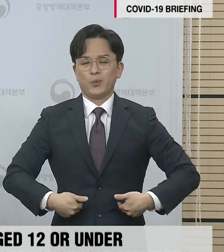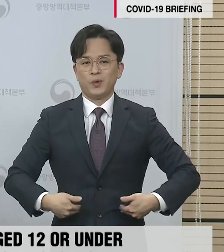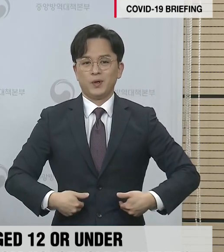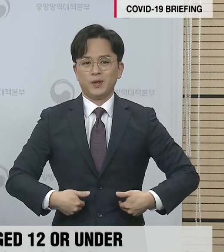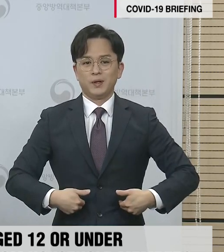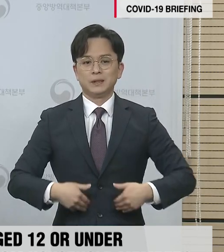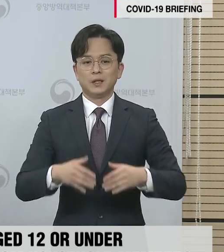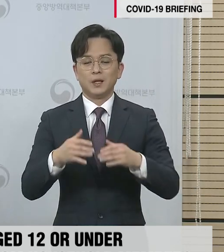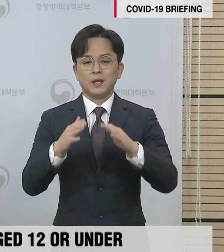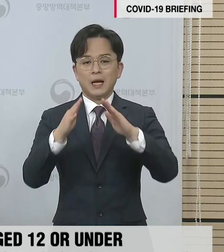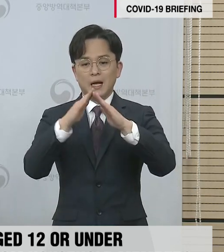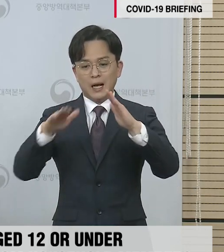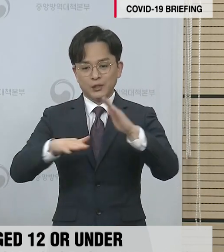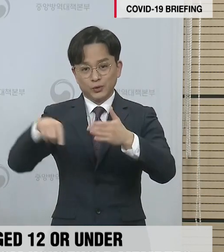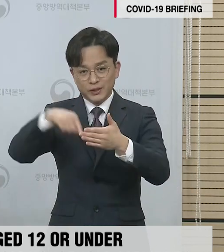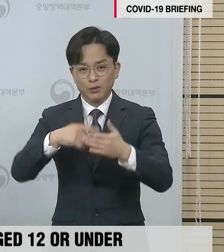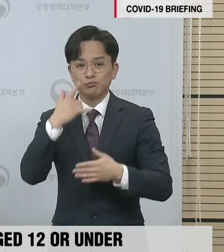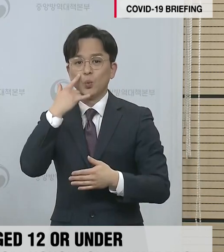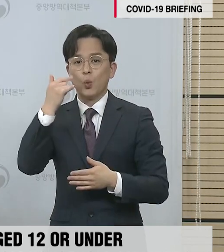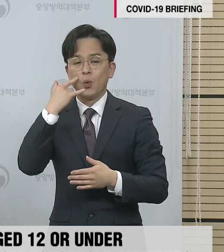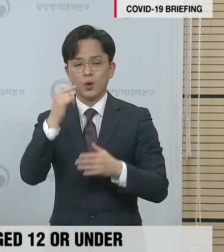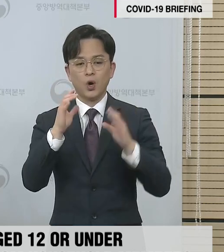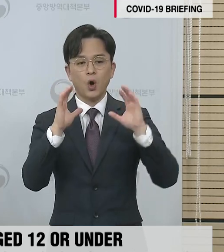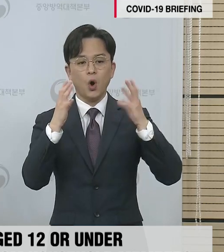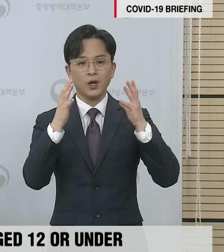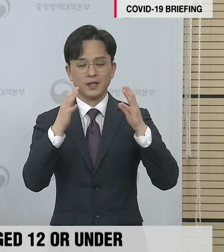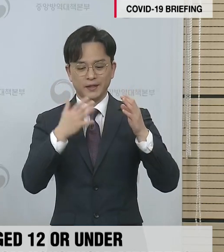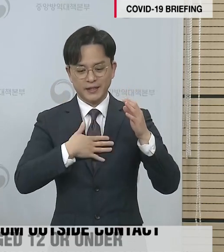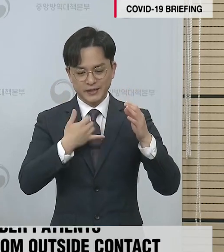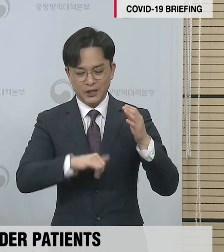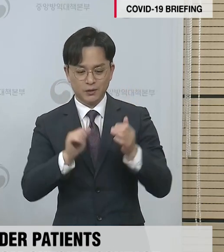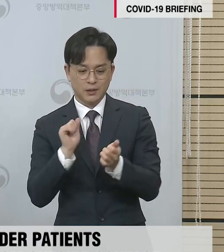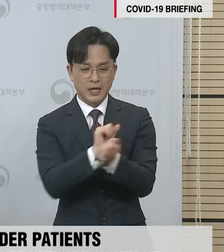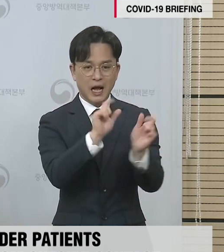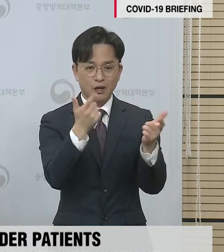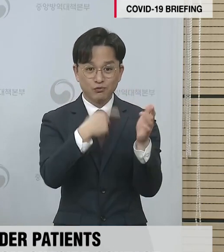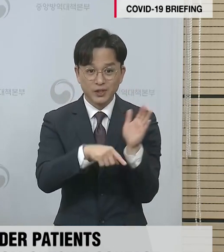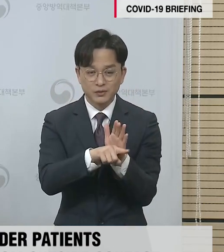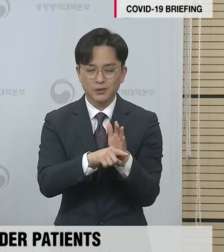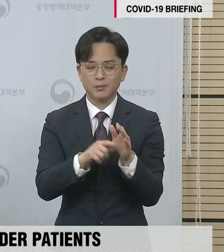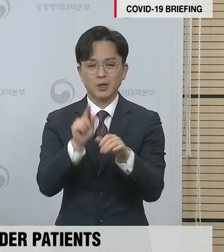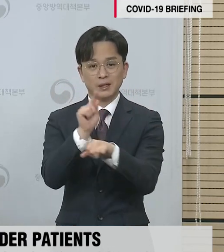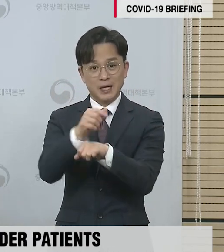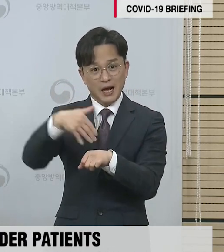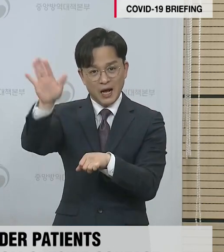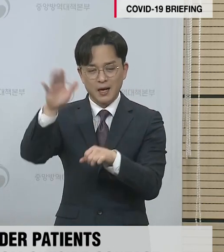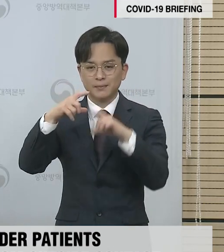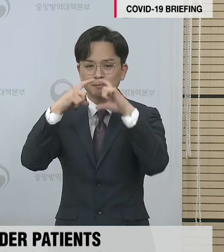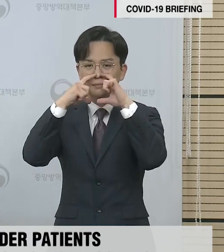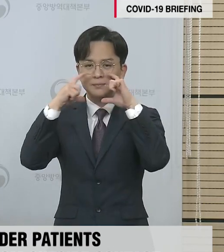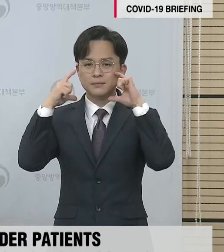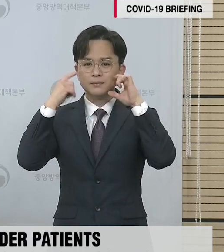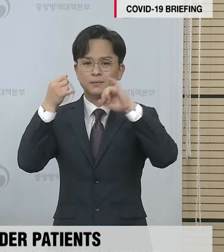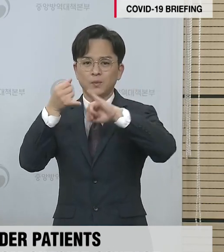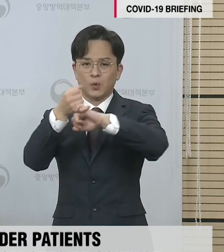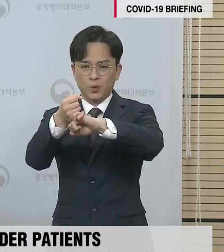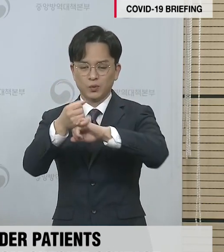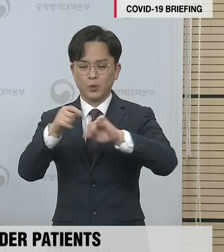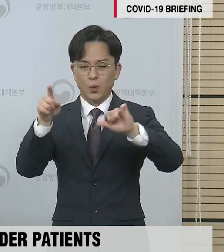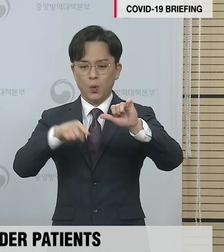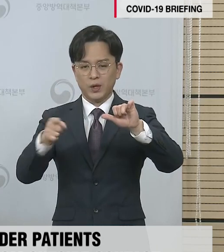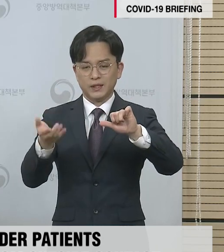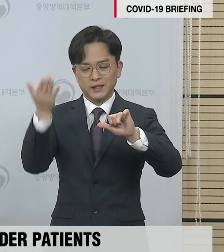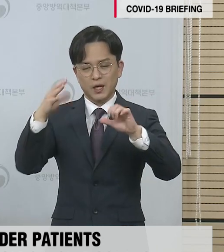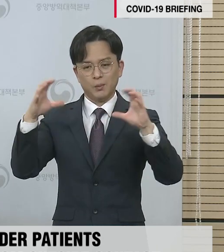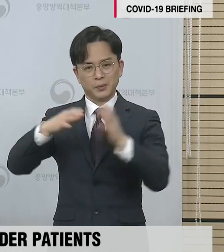antivirus measures at schools. Moreover, we ask the parents to wear their face masks even at